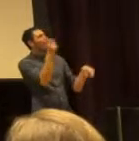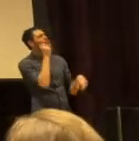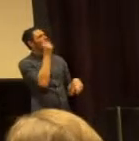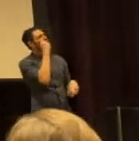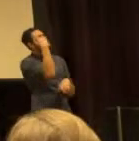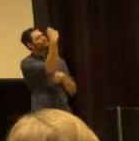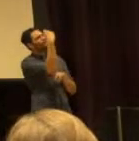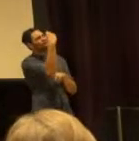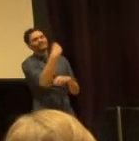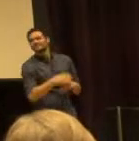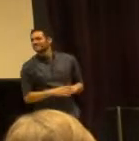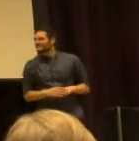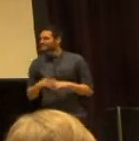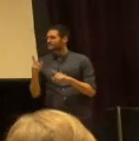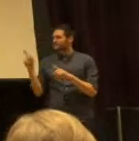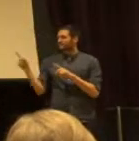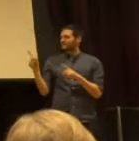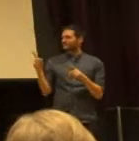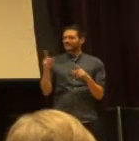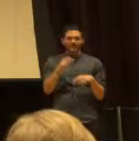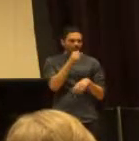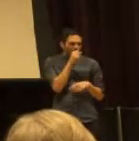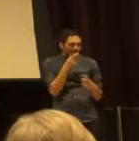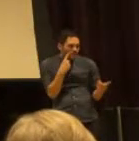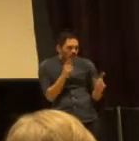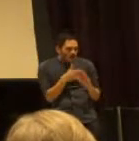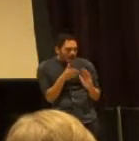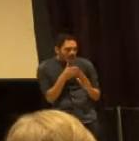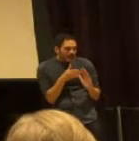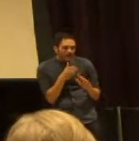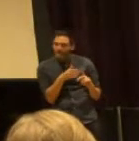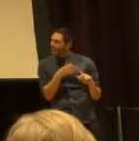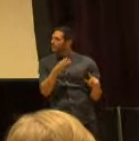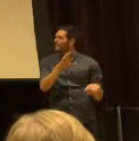Is mine working? Here you go. Thank you so much.